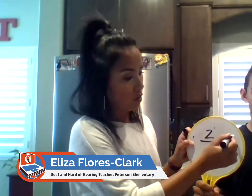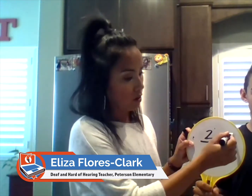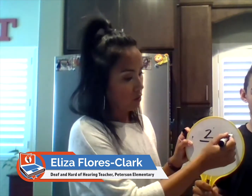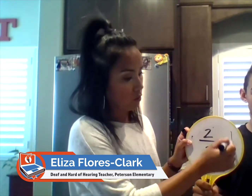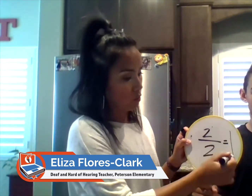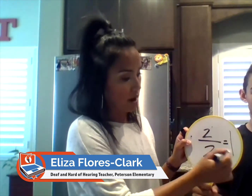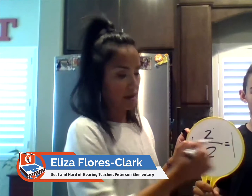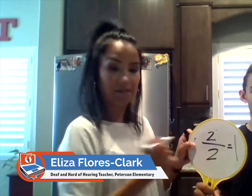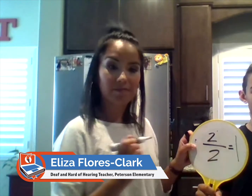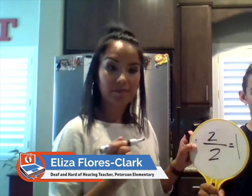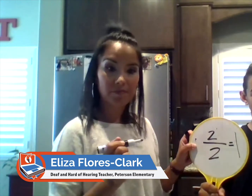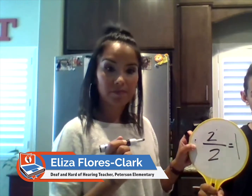1.